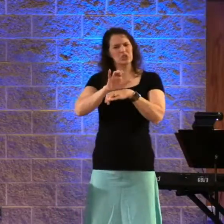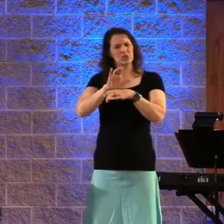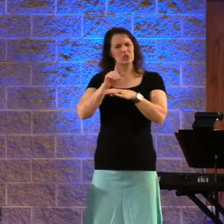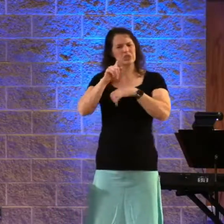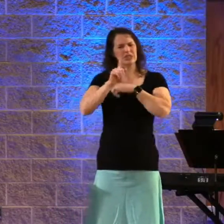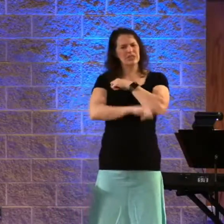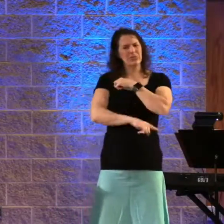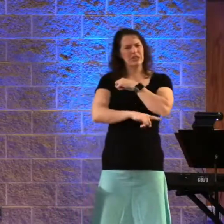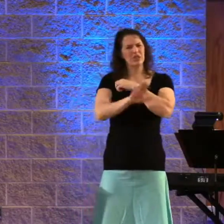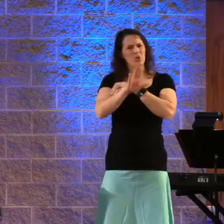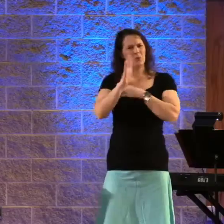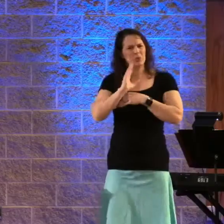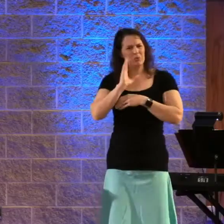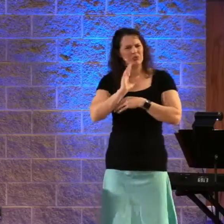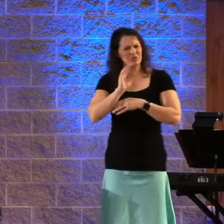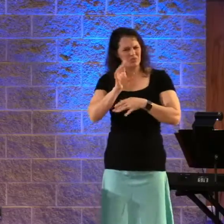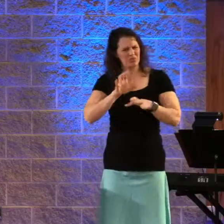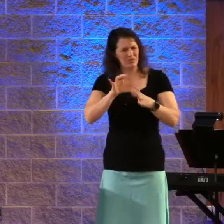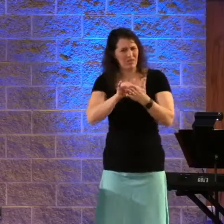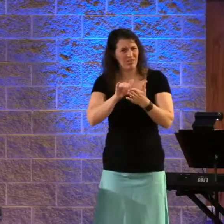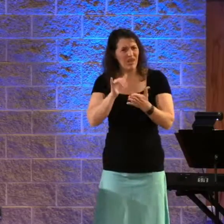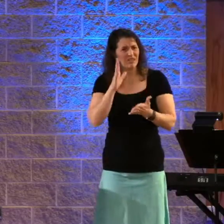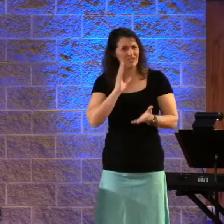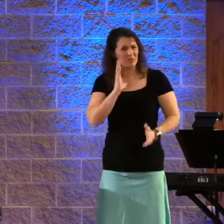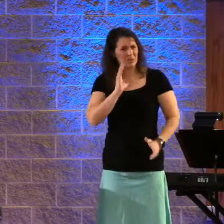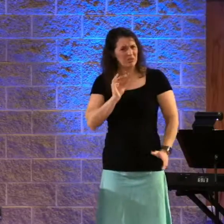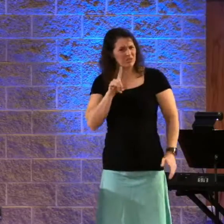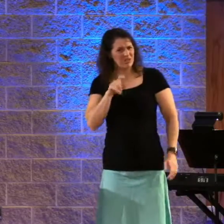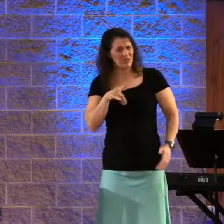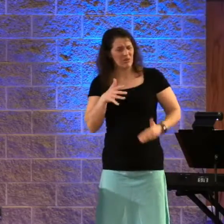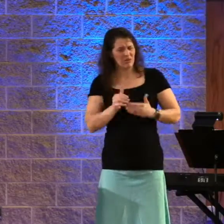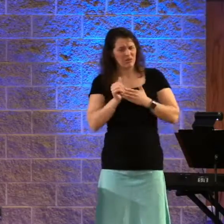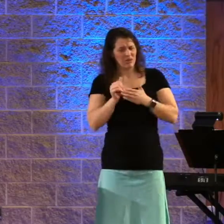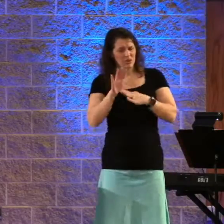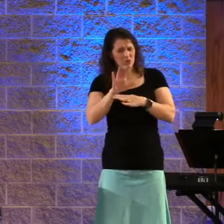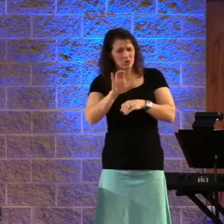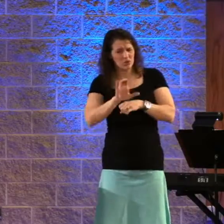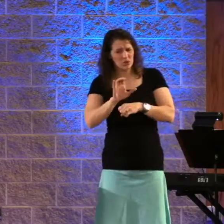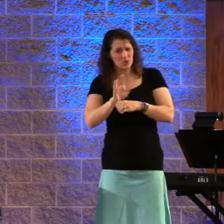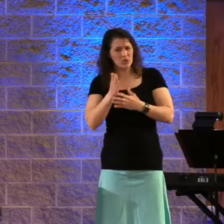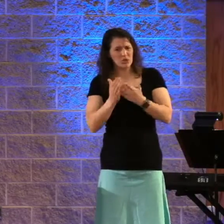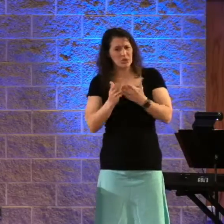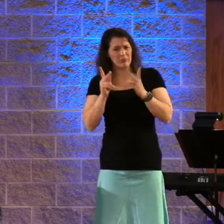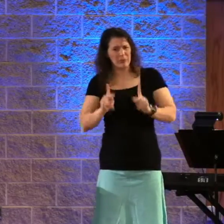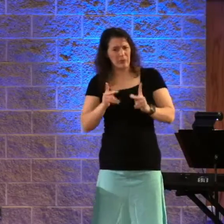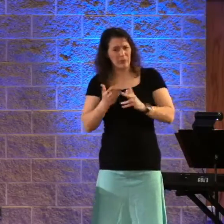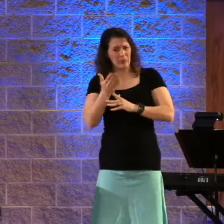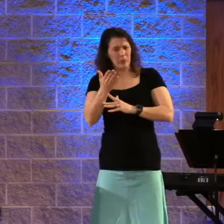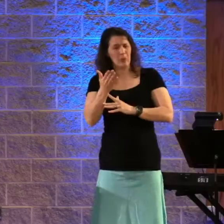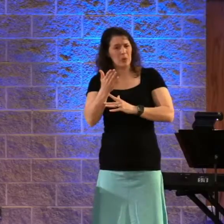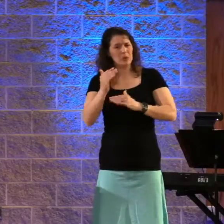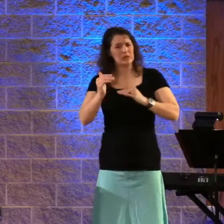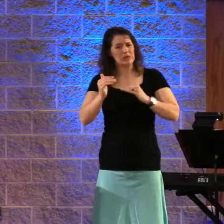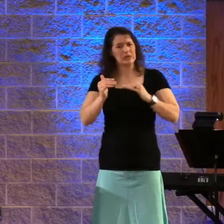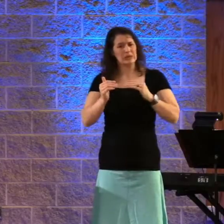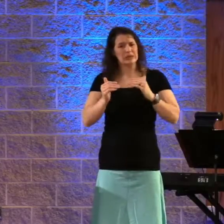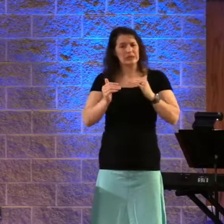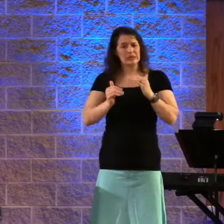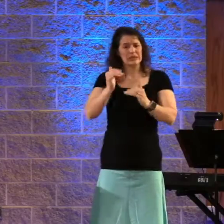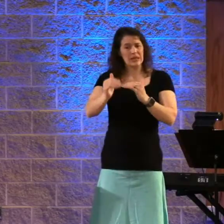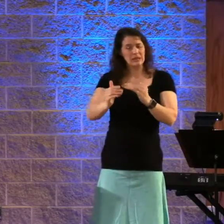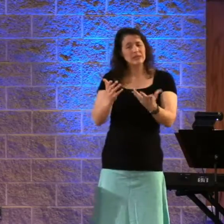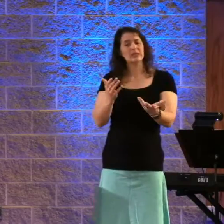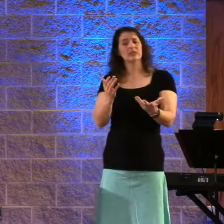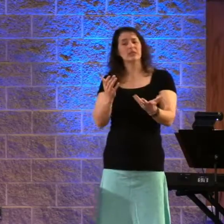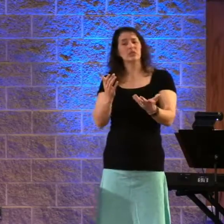experience? I mean, have you ever done this? Have you ever led your church or some people through these steps of church discipline? And I want you to know